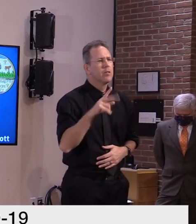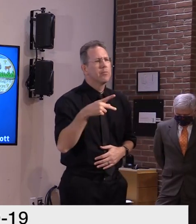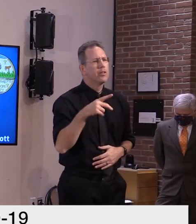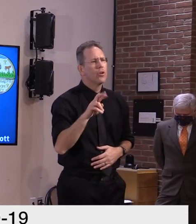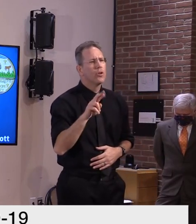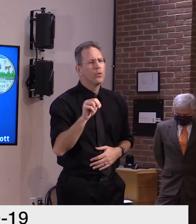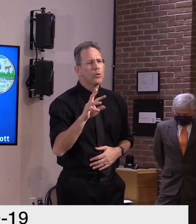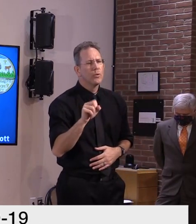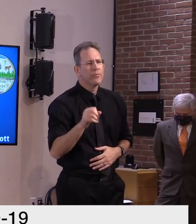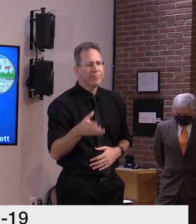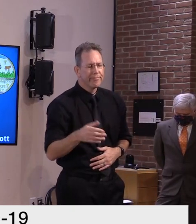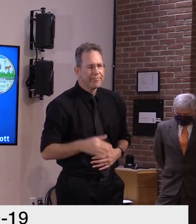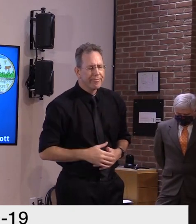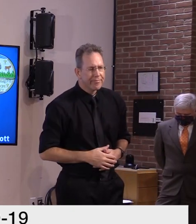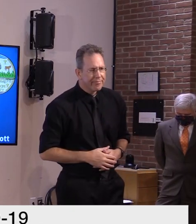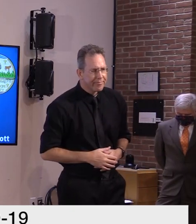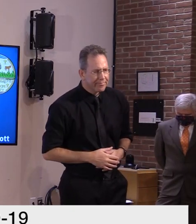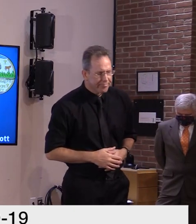Hello.